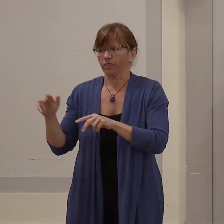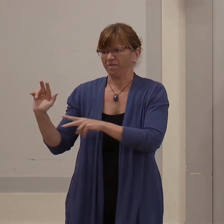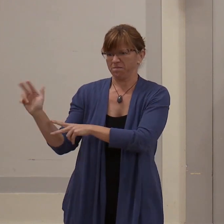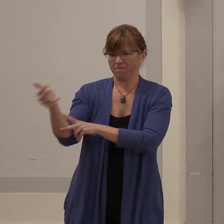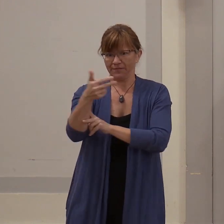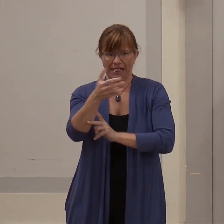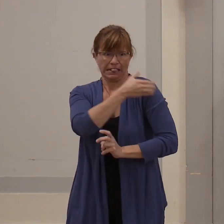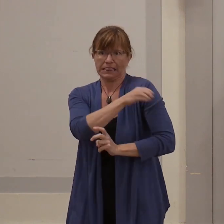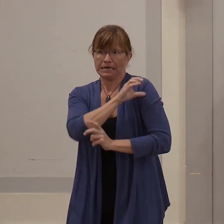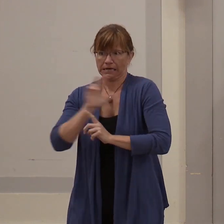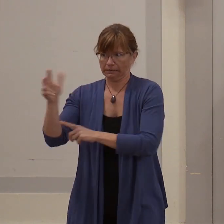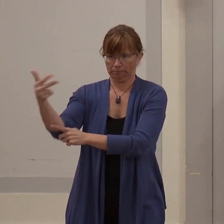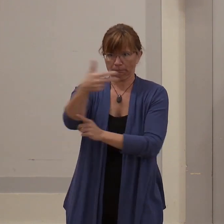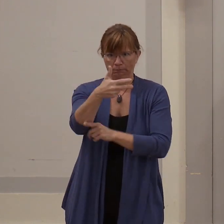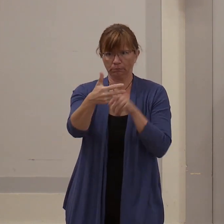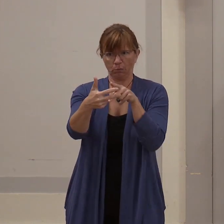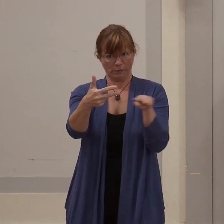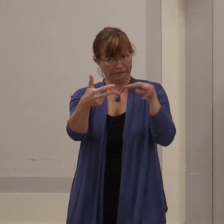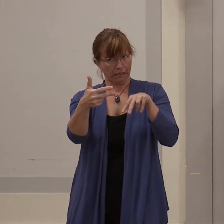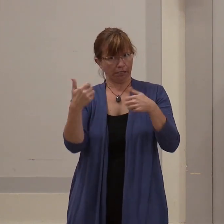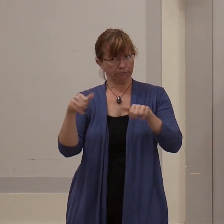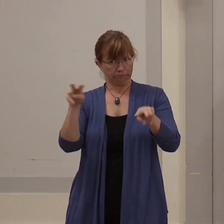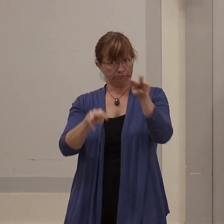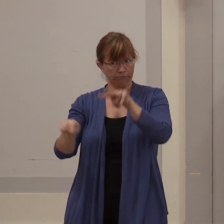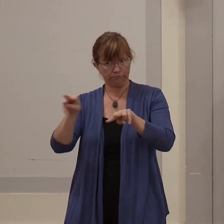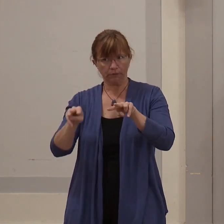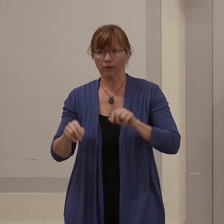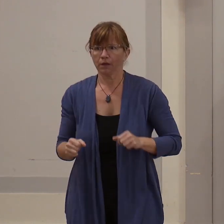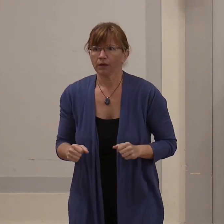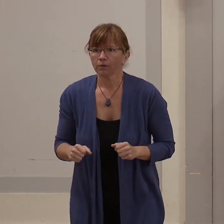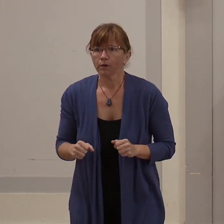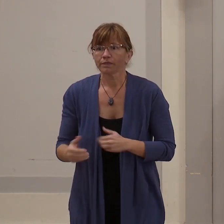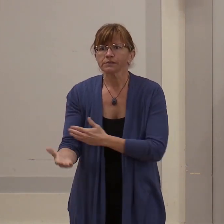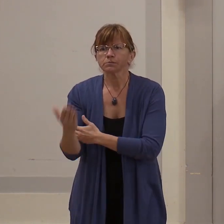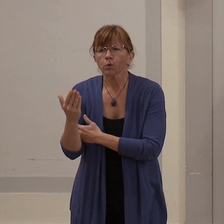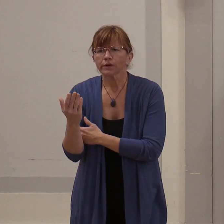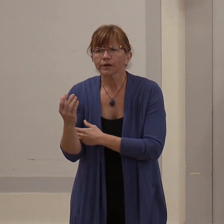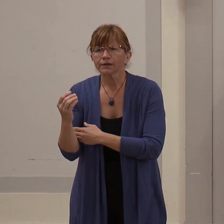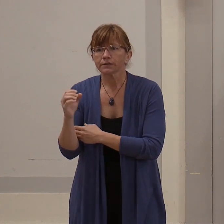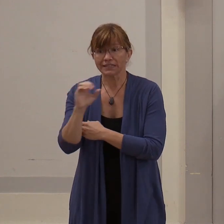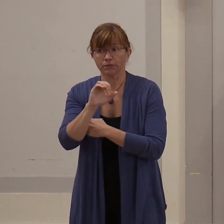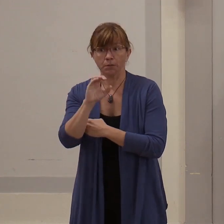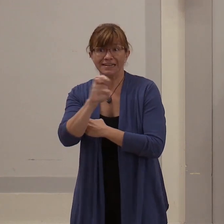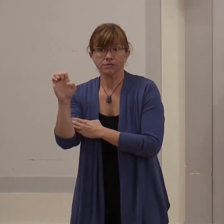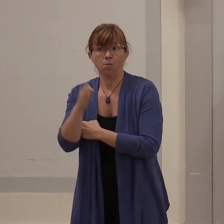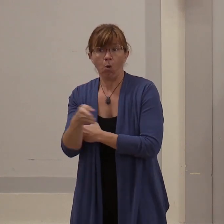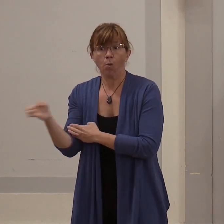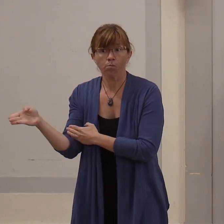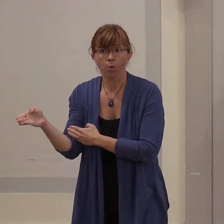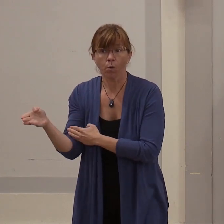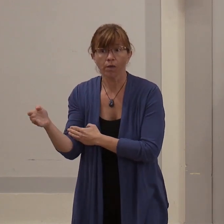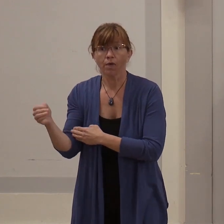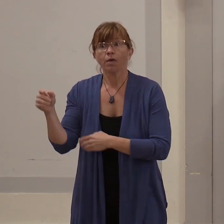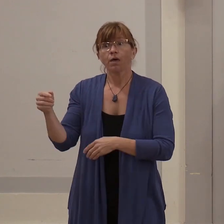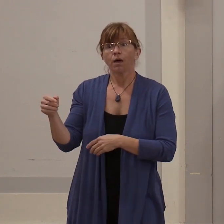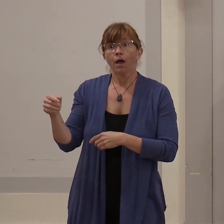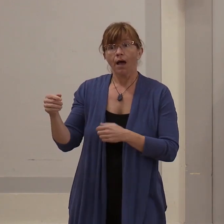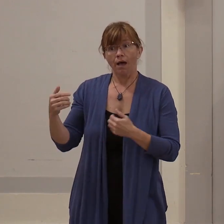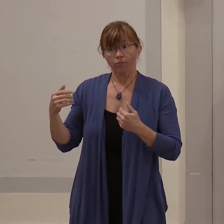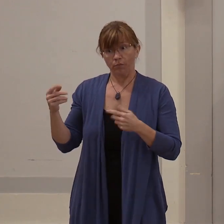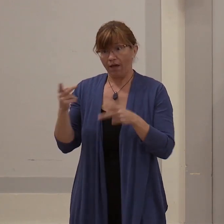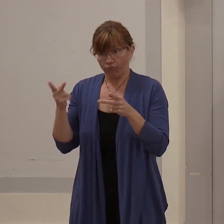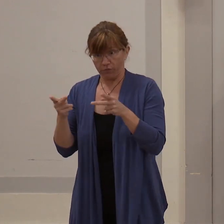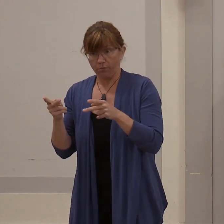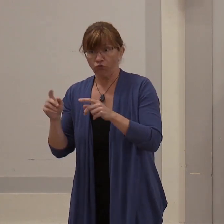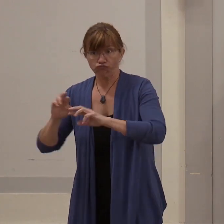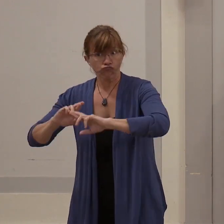out in East Baltimore earlier this morning, where we have residents who are ready and happy